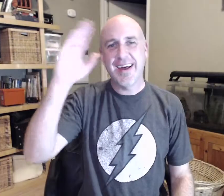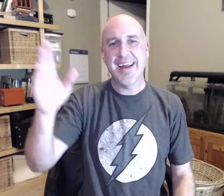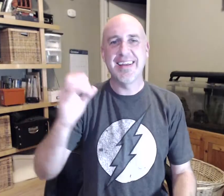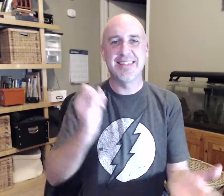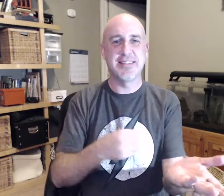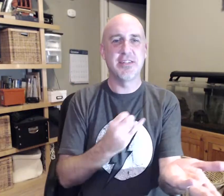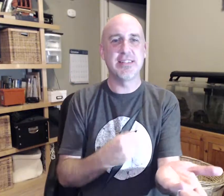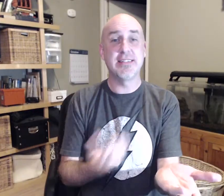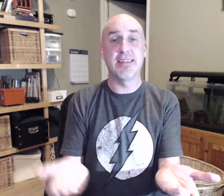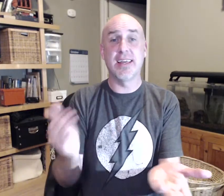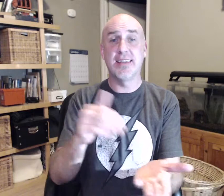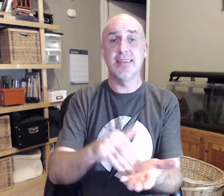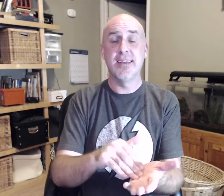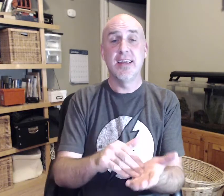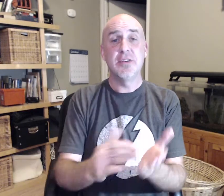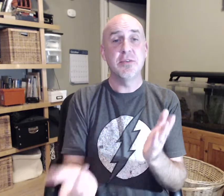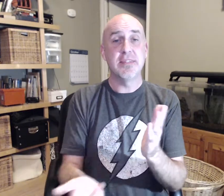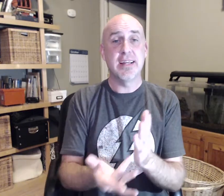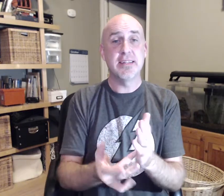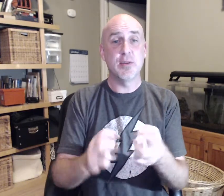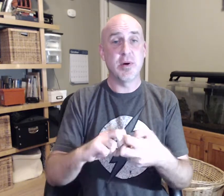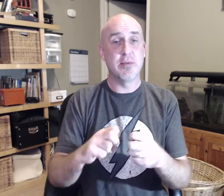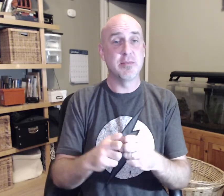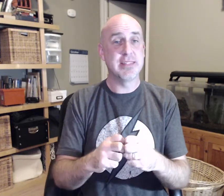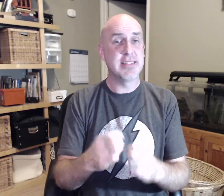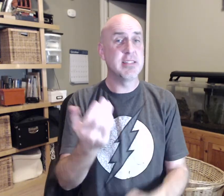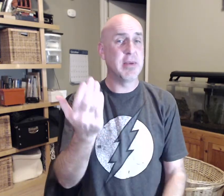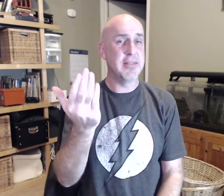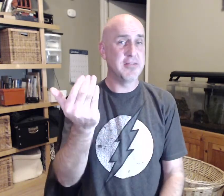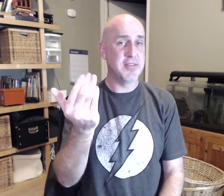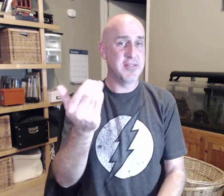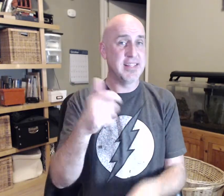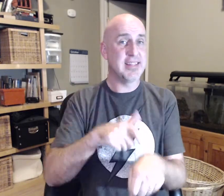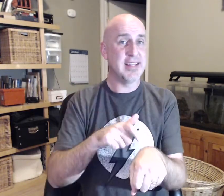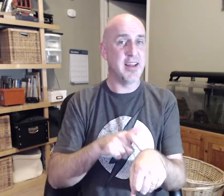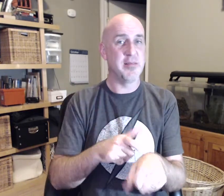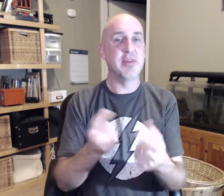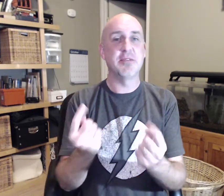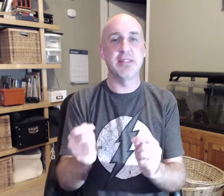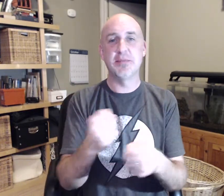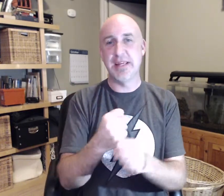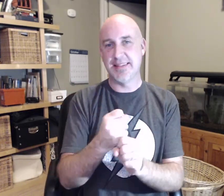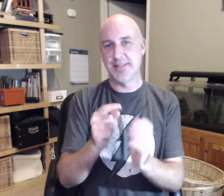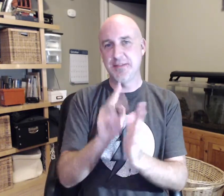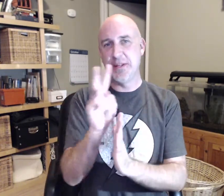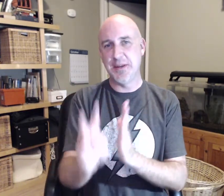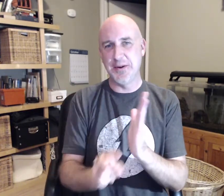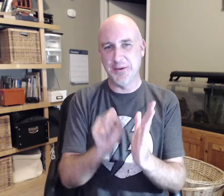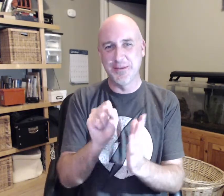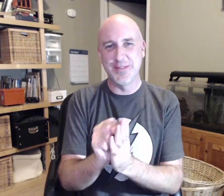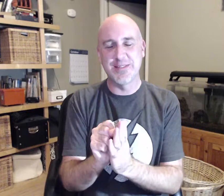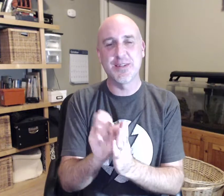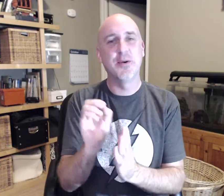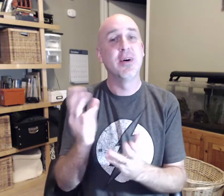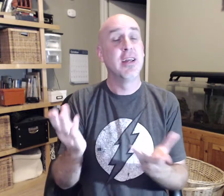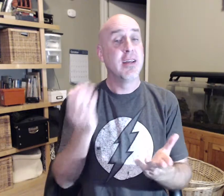Hi, it's Jason again. Due to technical problems, this is about the 15th time I've tried to make this video. So if